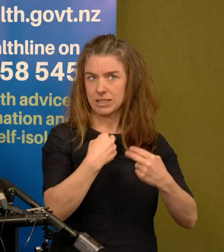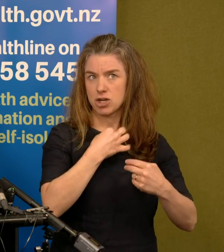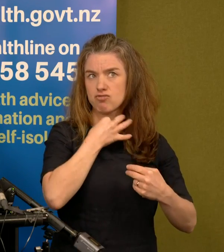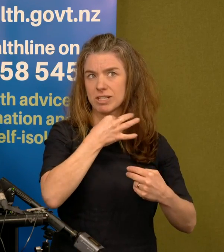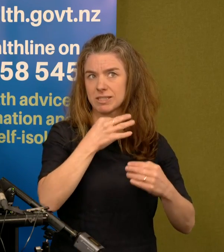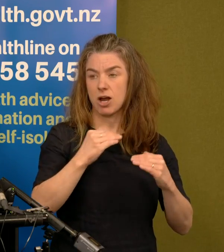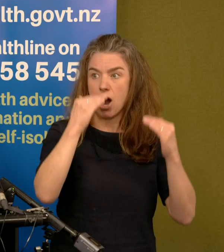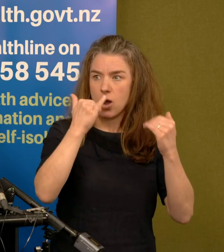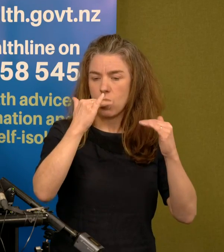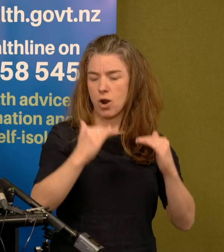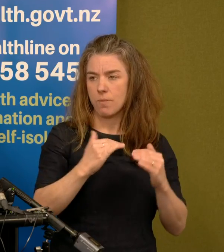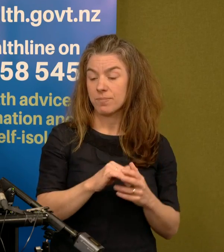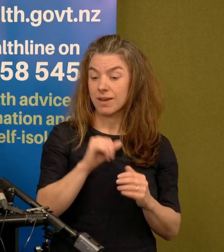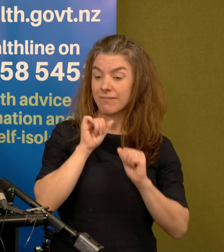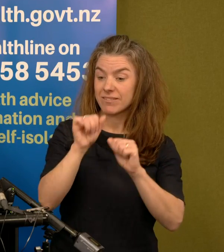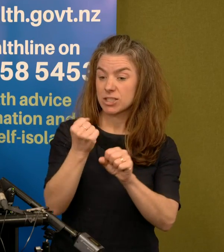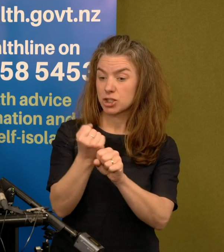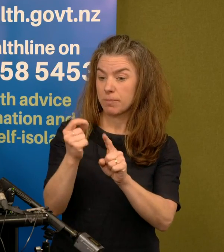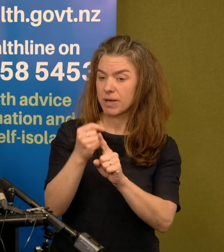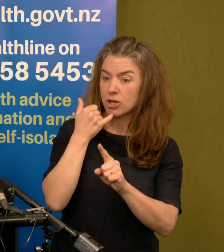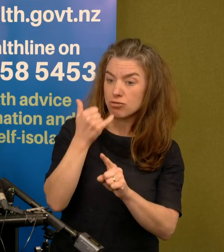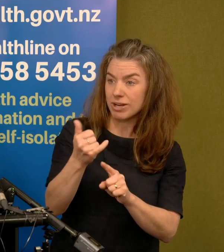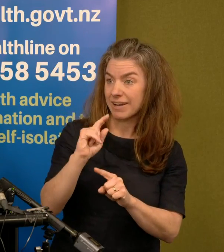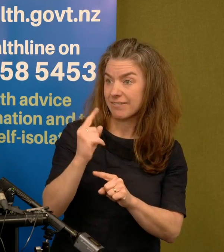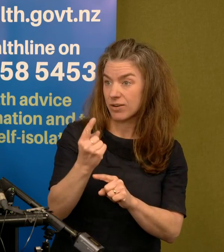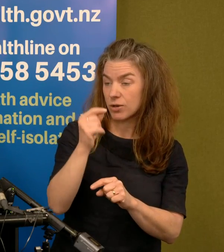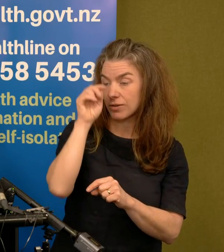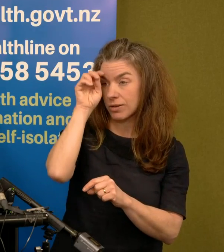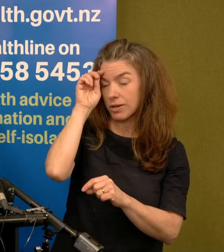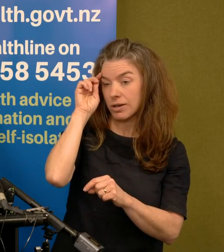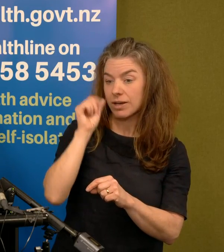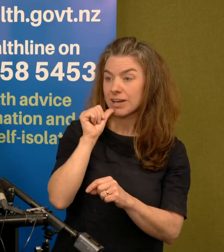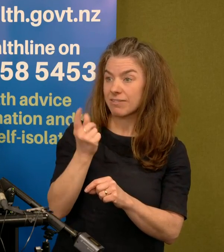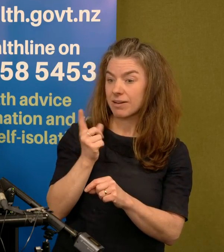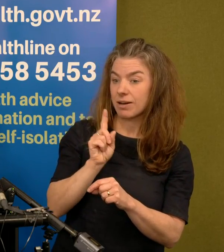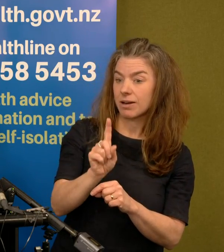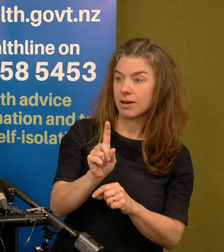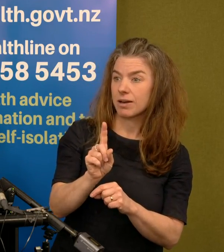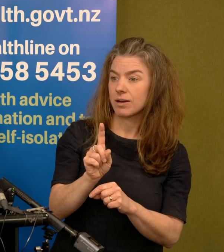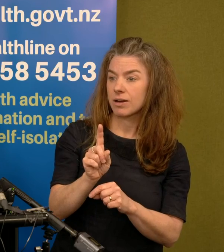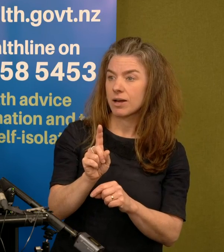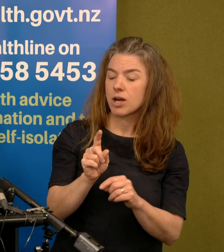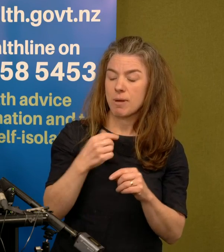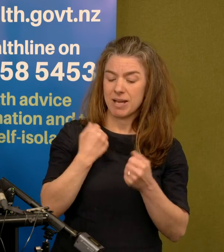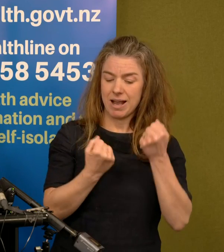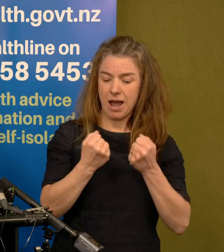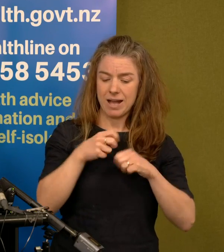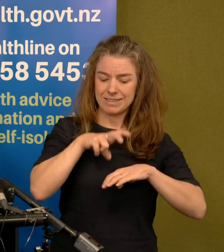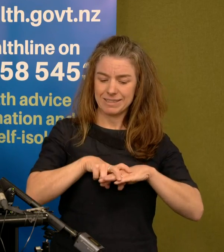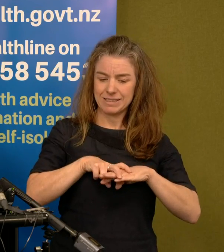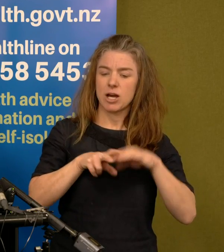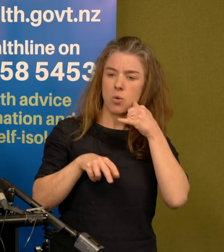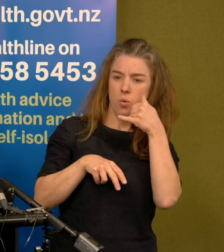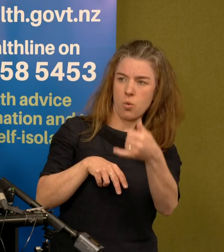you are going to visit your general practitioner, call ahead, or you can, if you do turn up, give a call from the car. And there